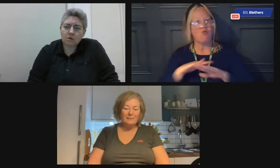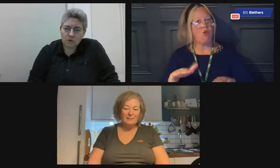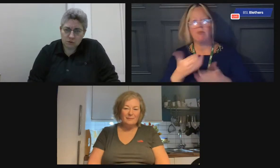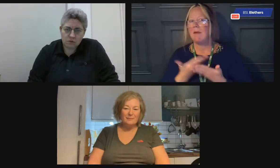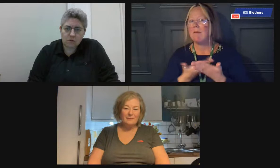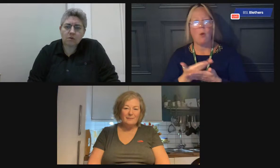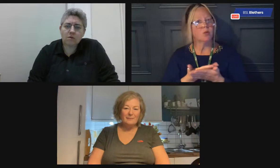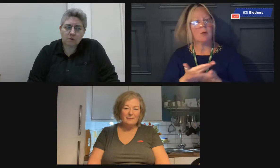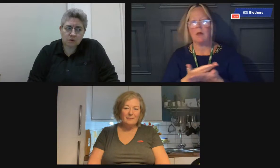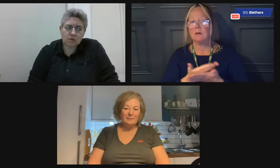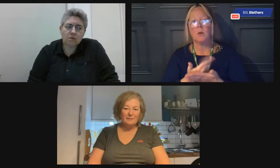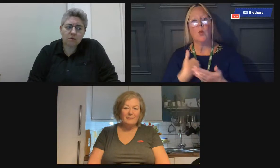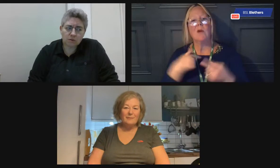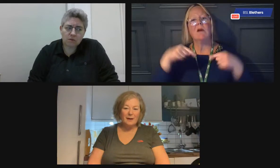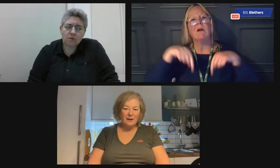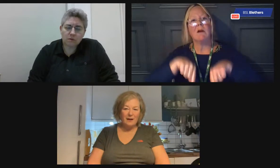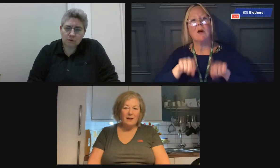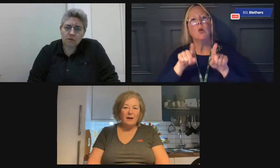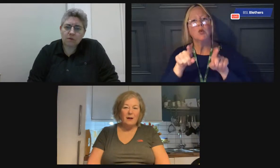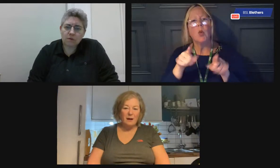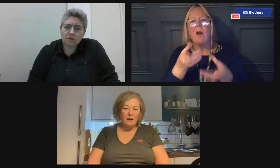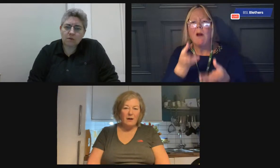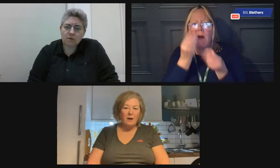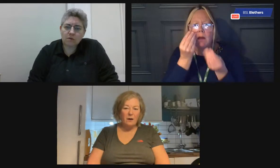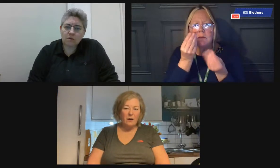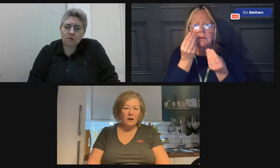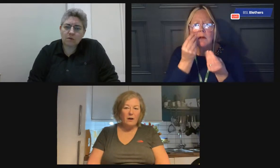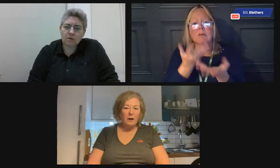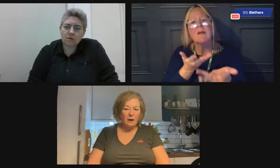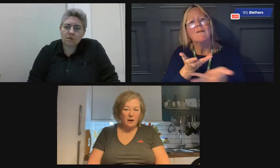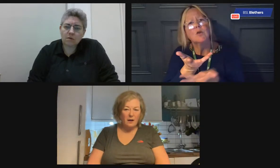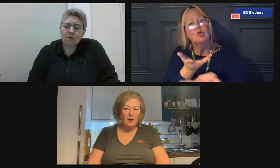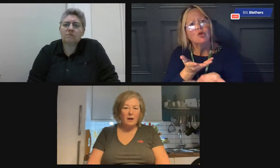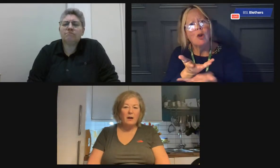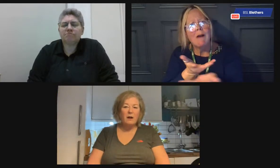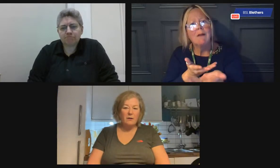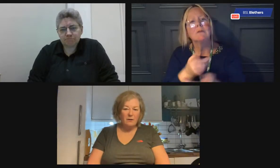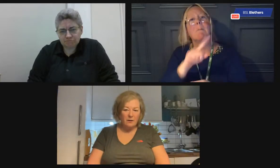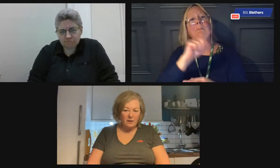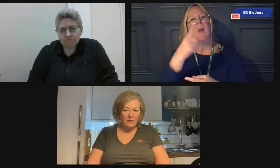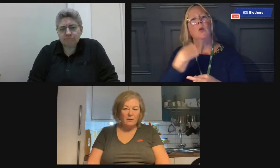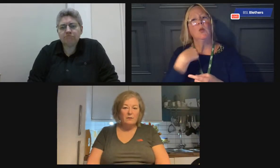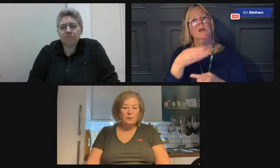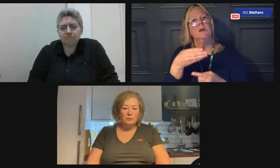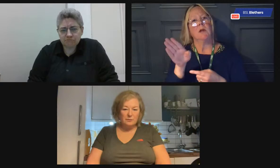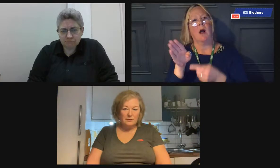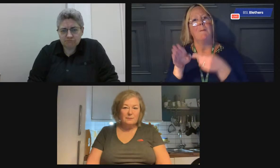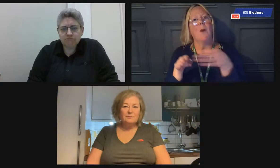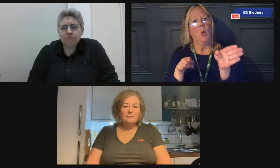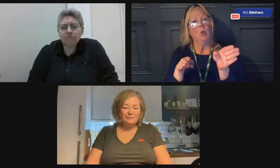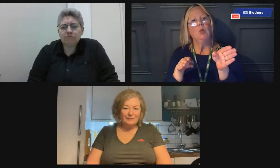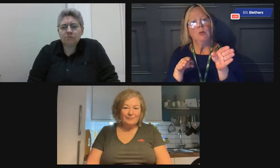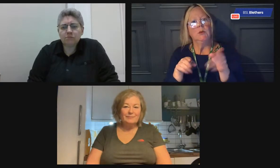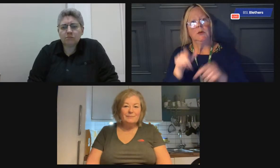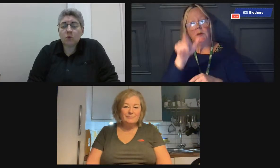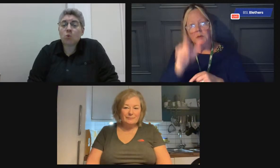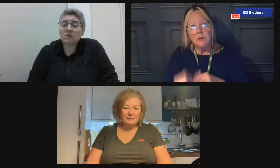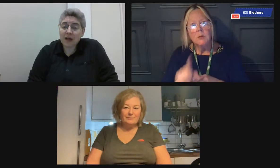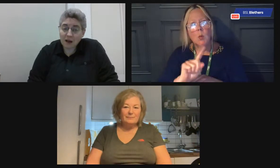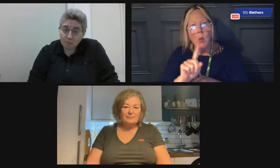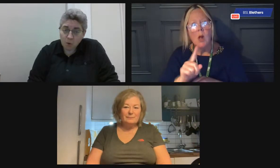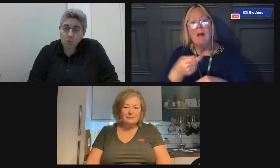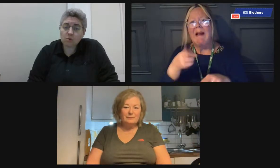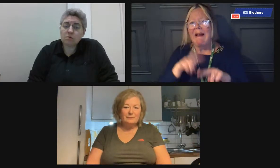offer formal counselling. We're very clear about that. We're not qualified counsellors. We're here for you to learn